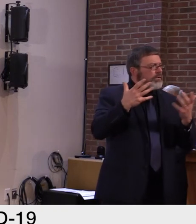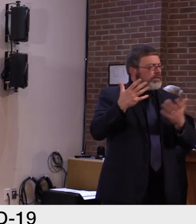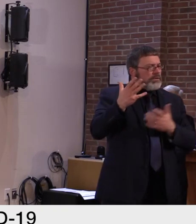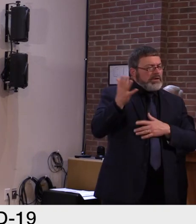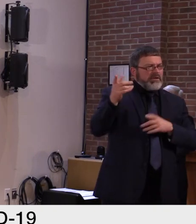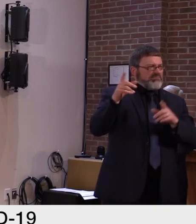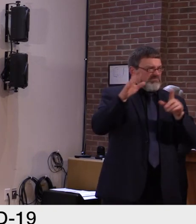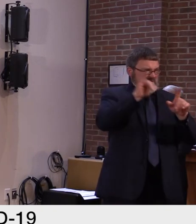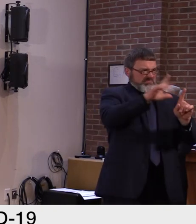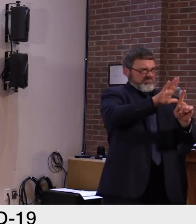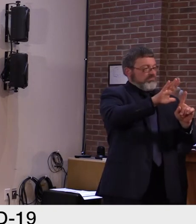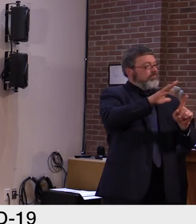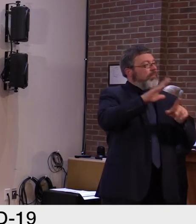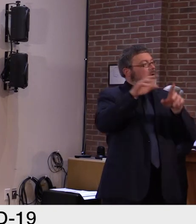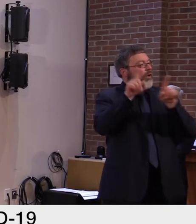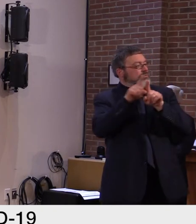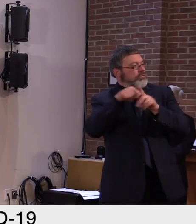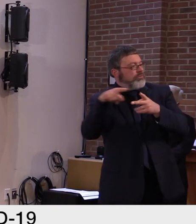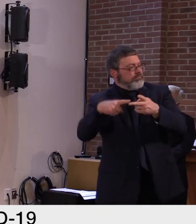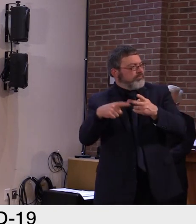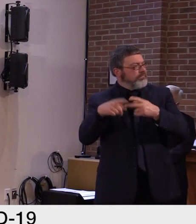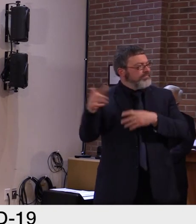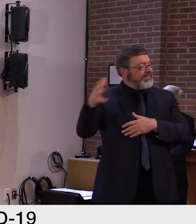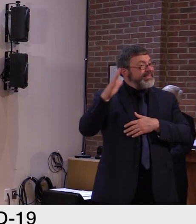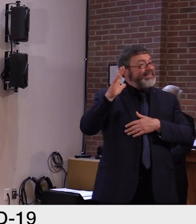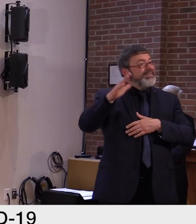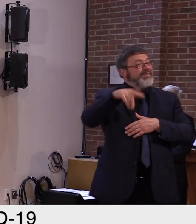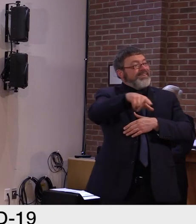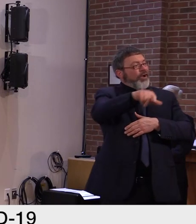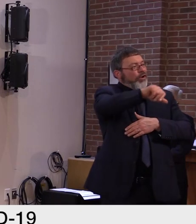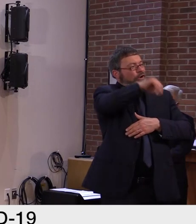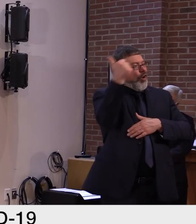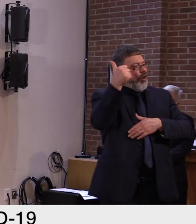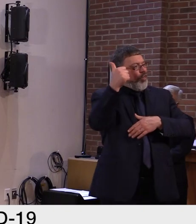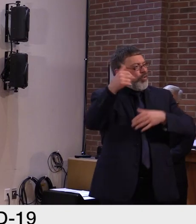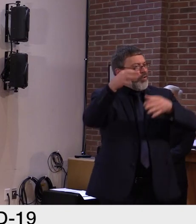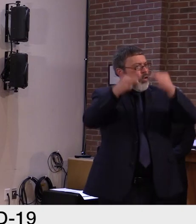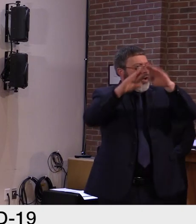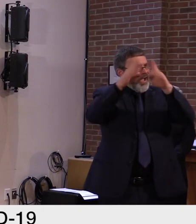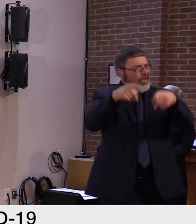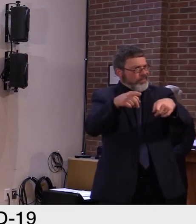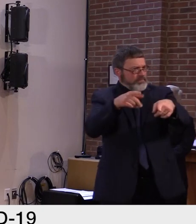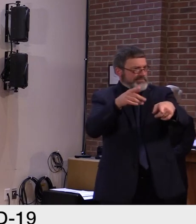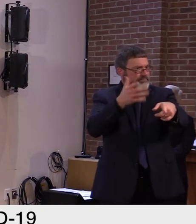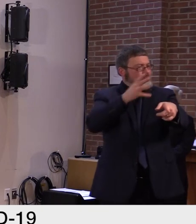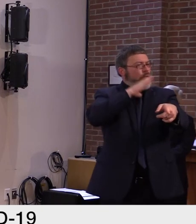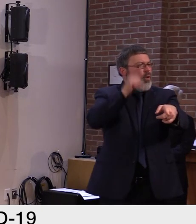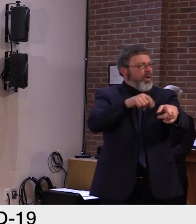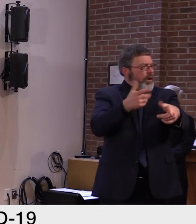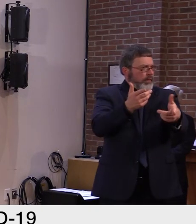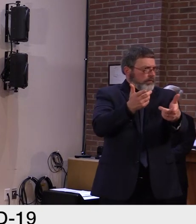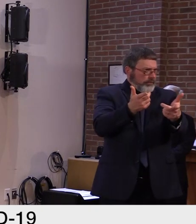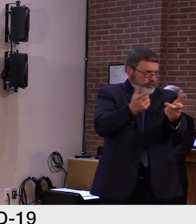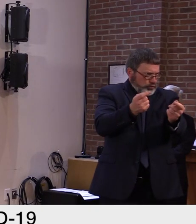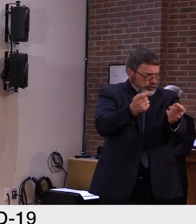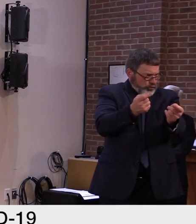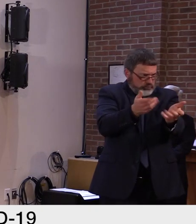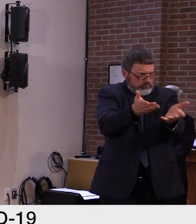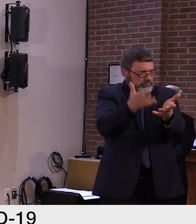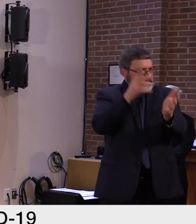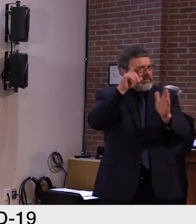that the old building doesn't just sit there empty and rot, that there's actually going to be a plan for its future